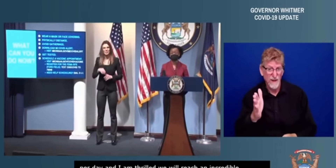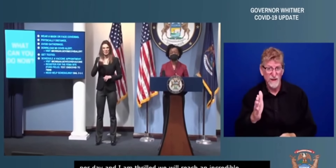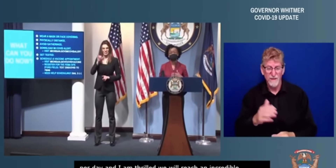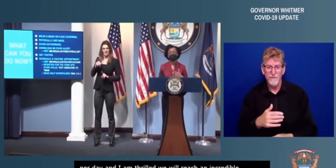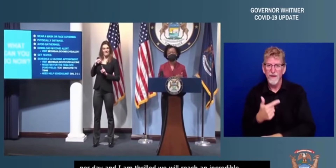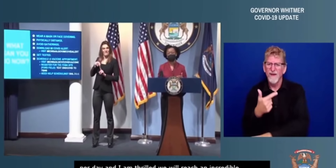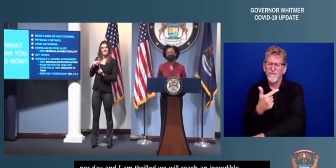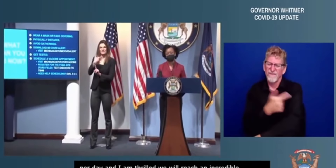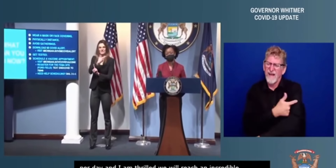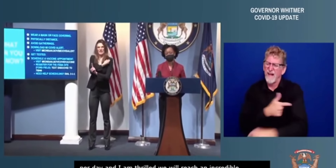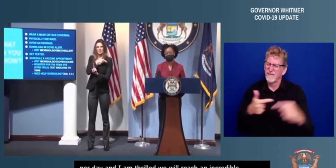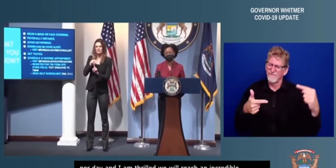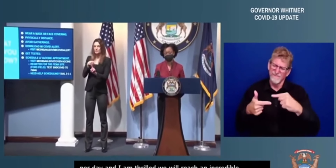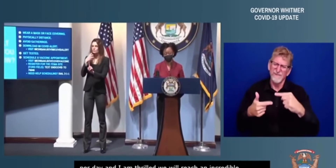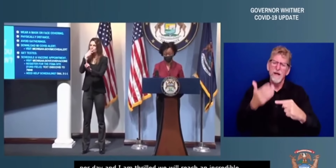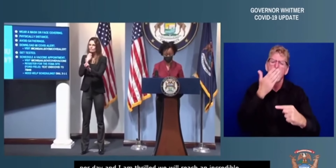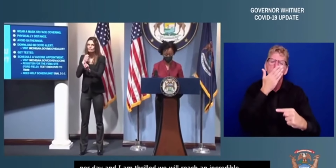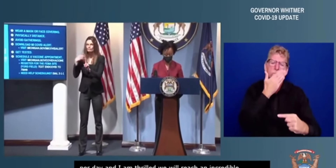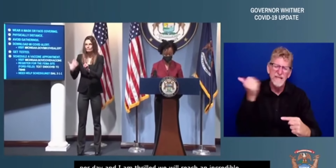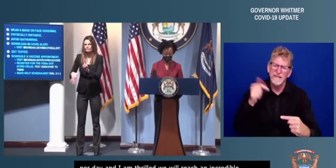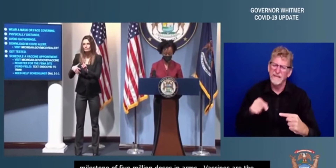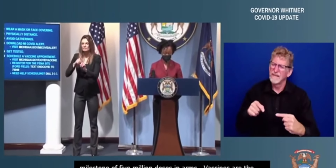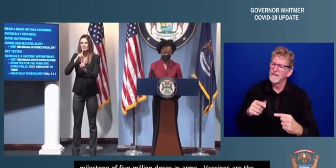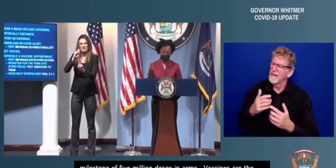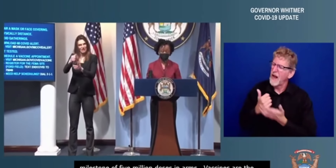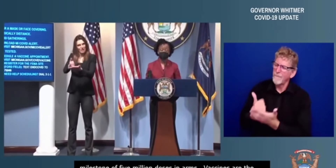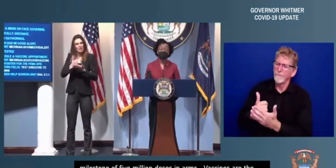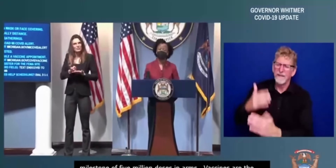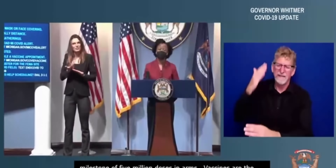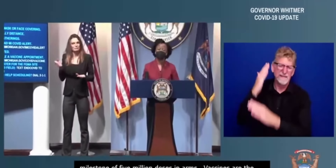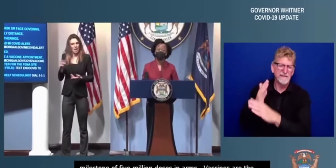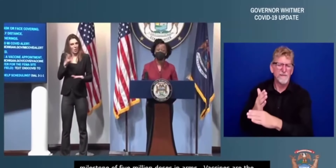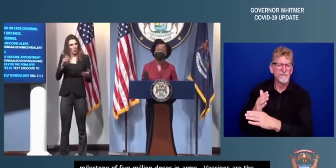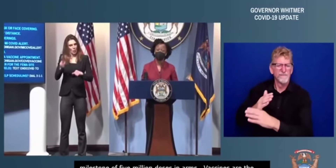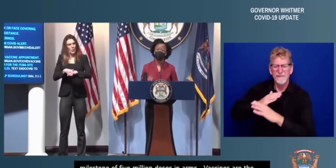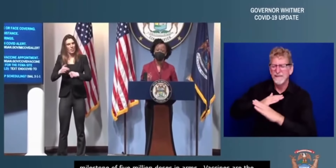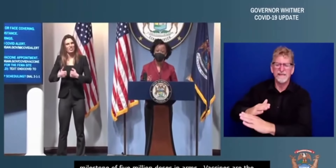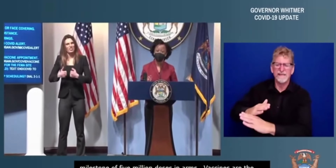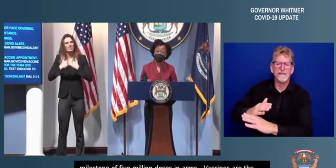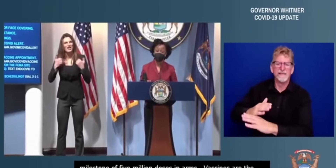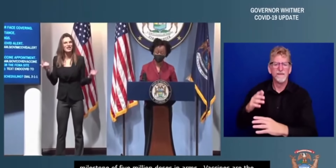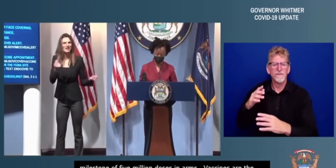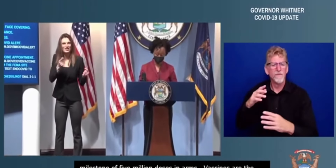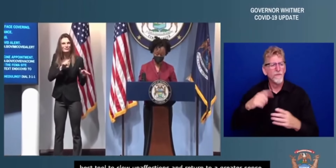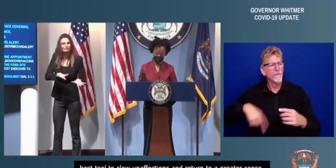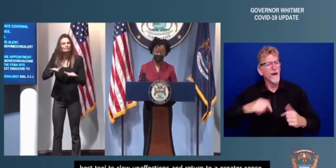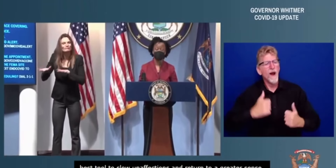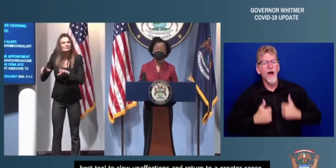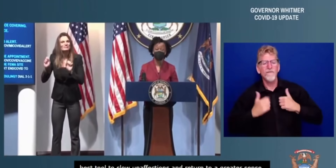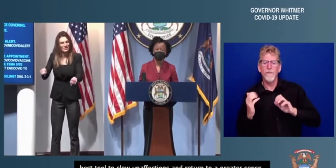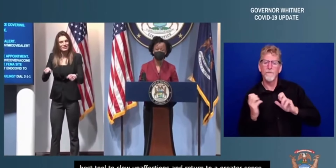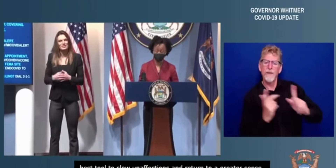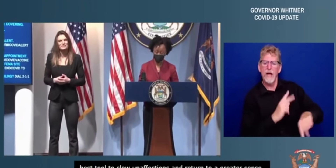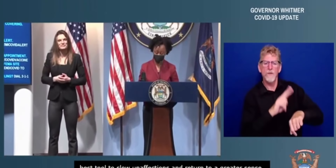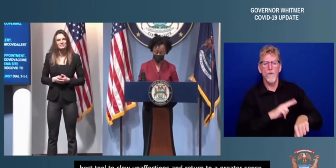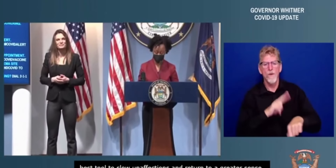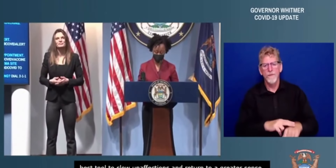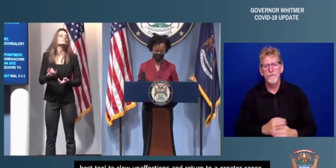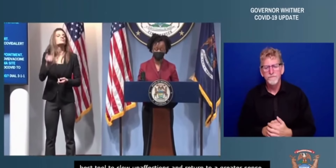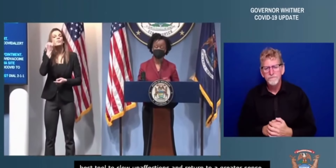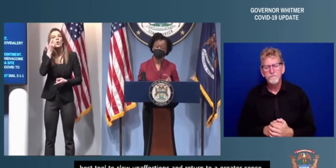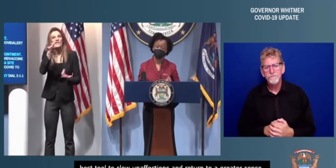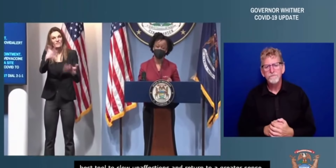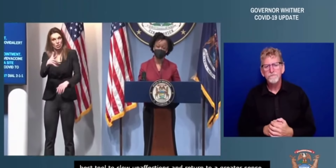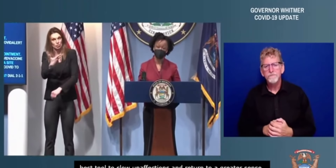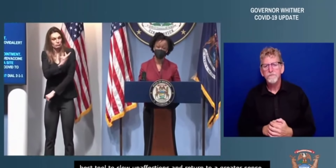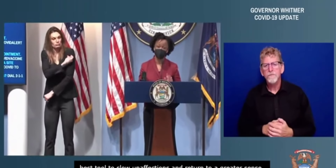to return to a greater sense of normalcy. There are also things that you can do after you've been fully vaccinated,